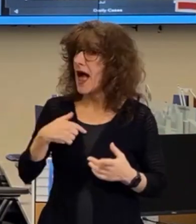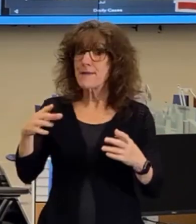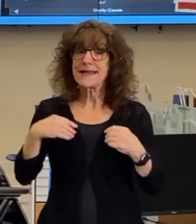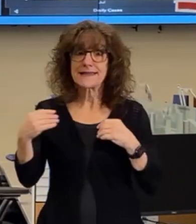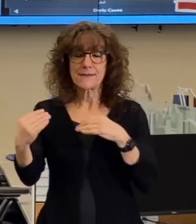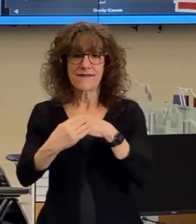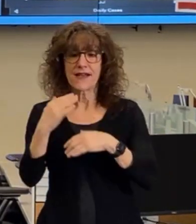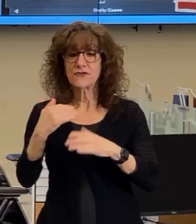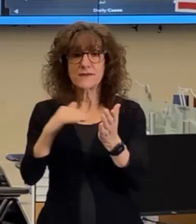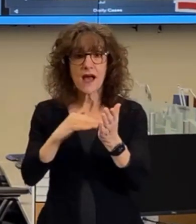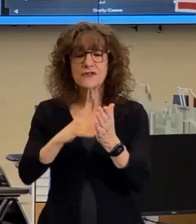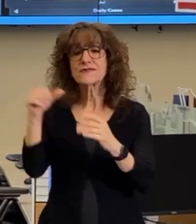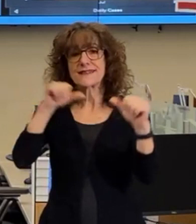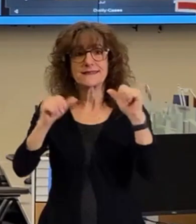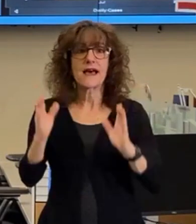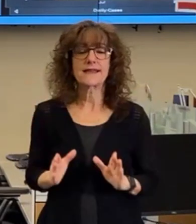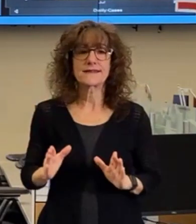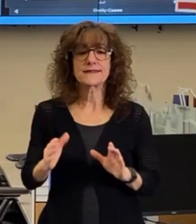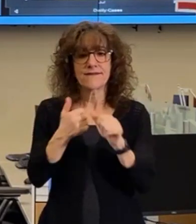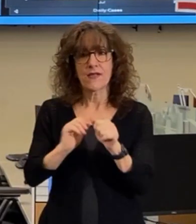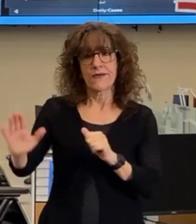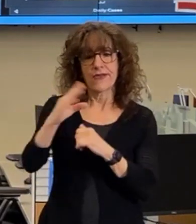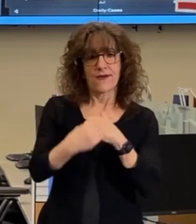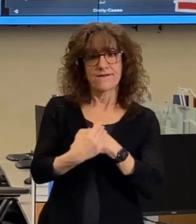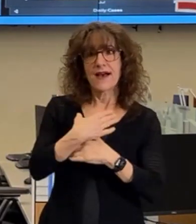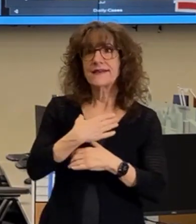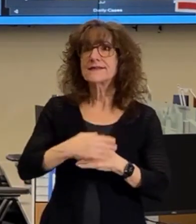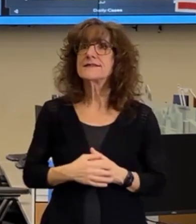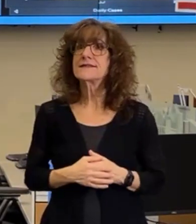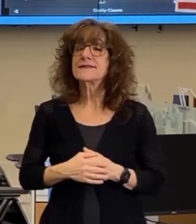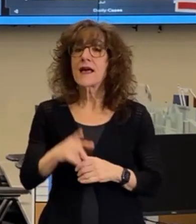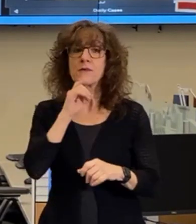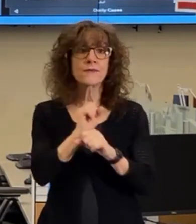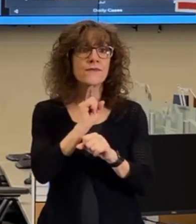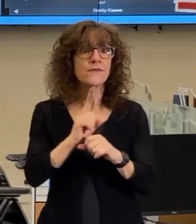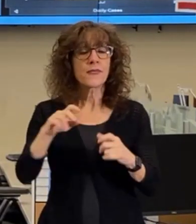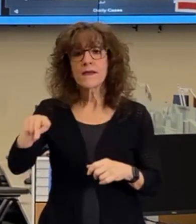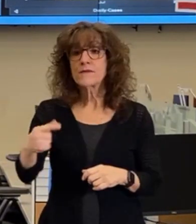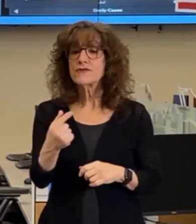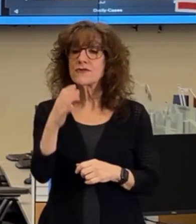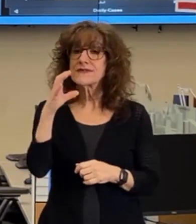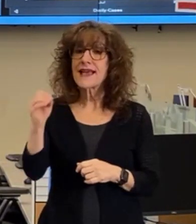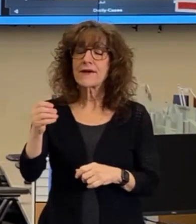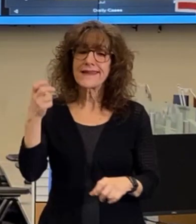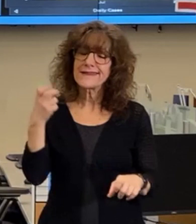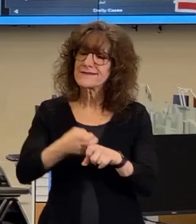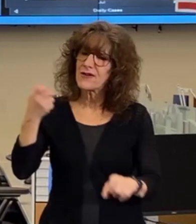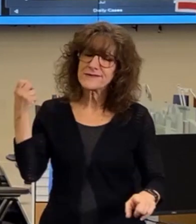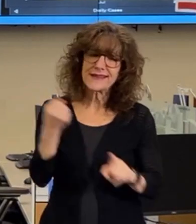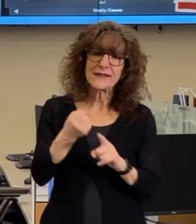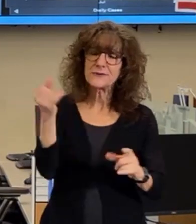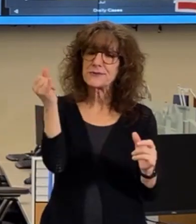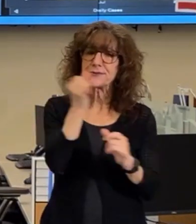advice from doctors and scientists. And based on the reality that Prince George's County was the hardest hit jurisdiction